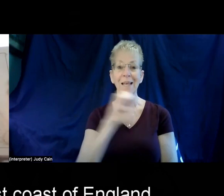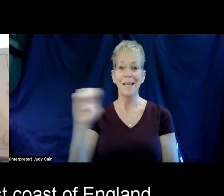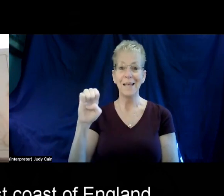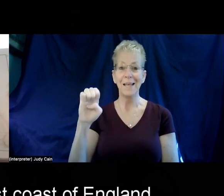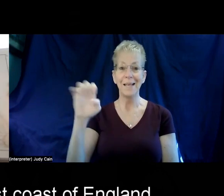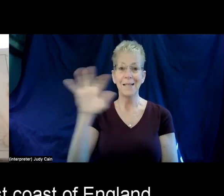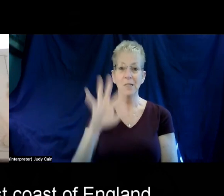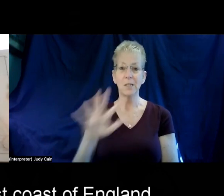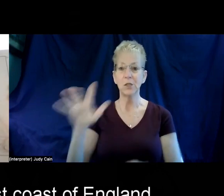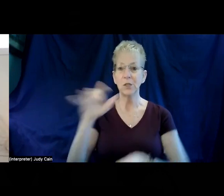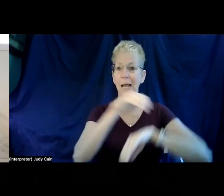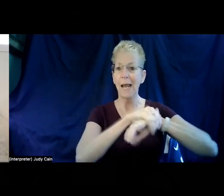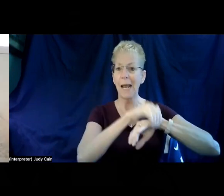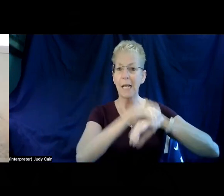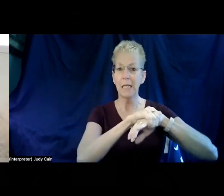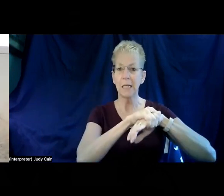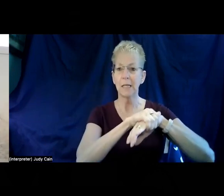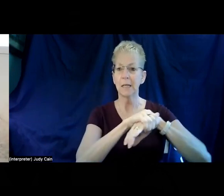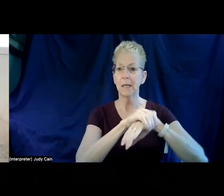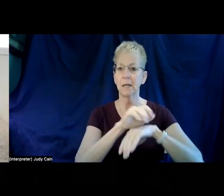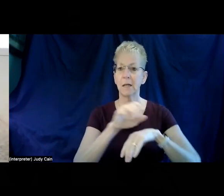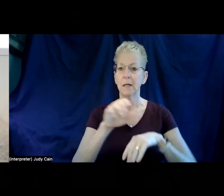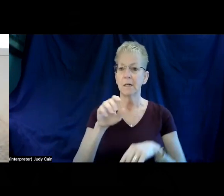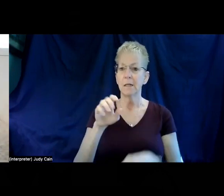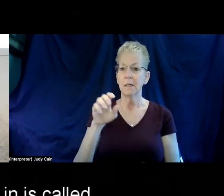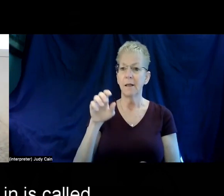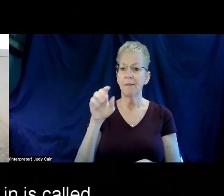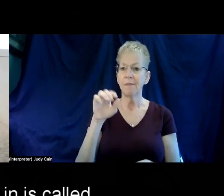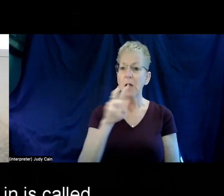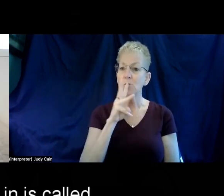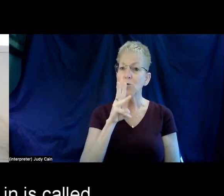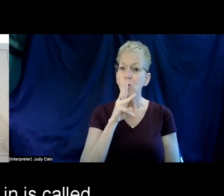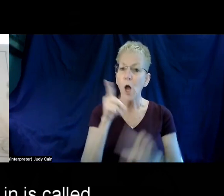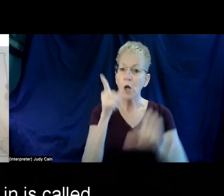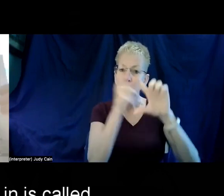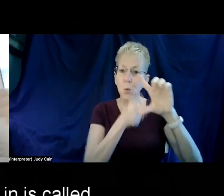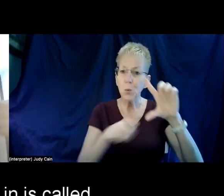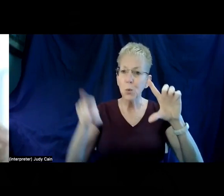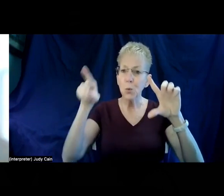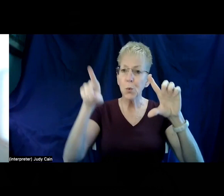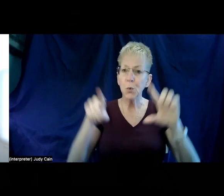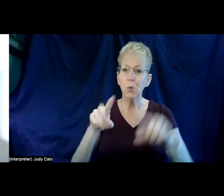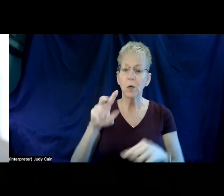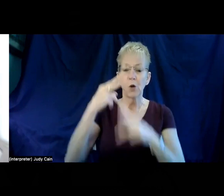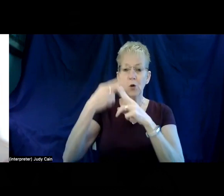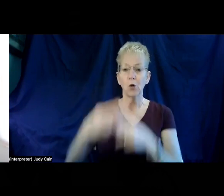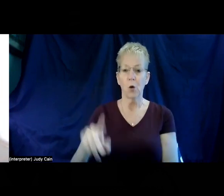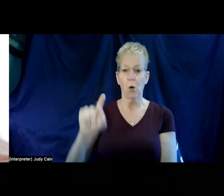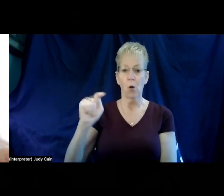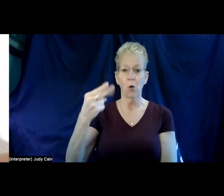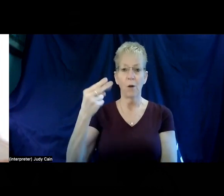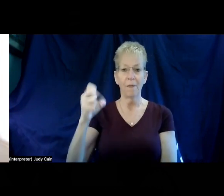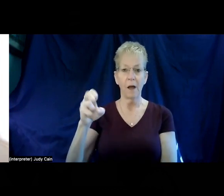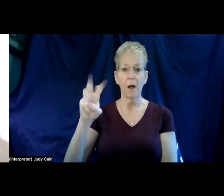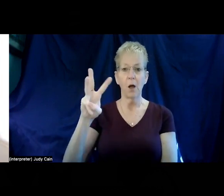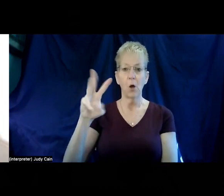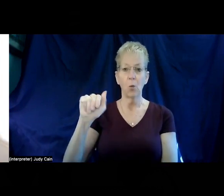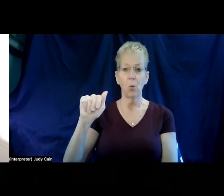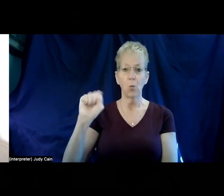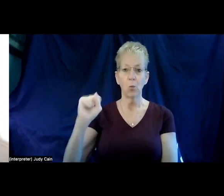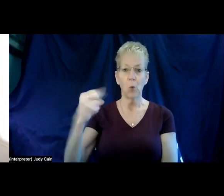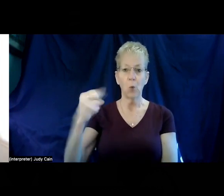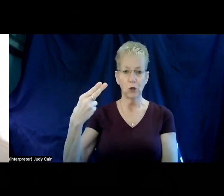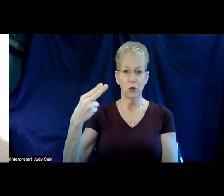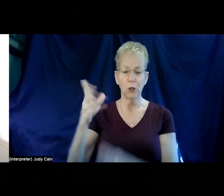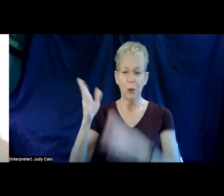England, that's Norfolk, and that little notch of water that goes in is called the Wash. And it's a very narrow